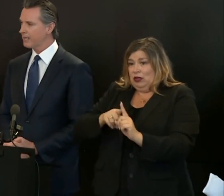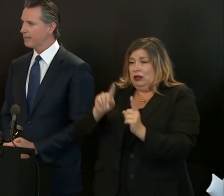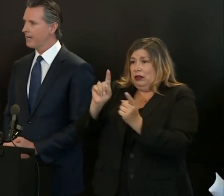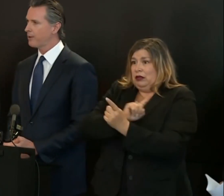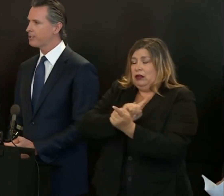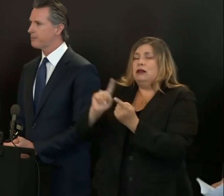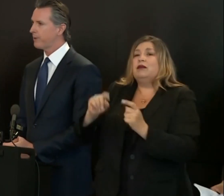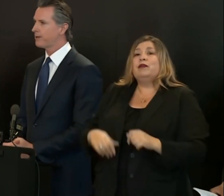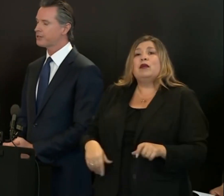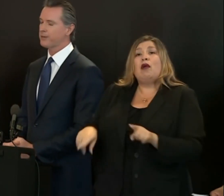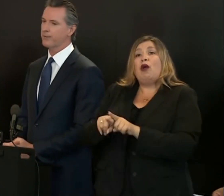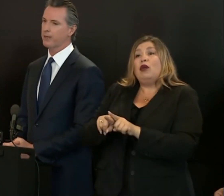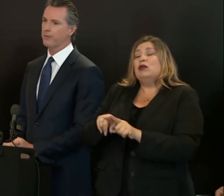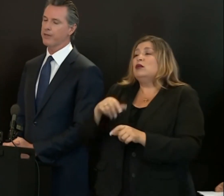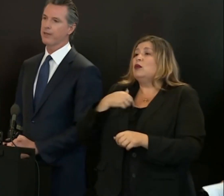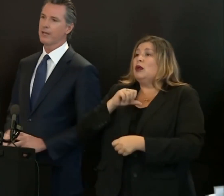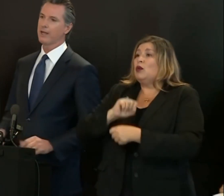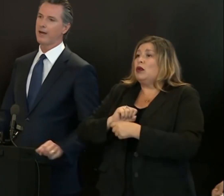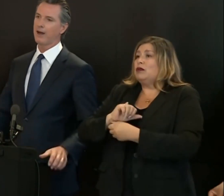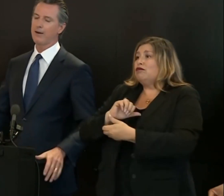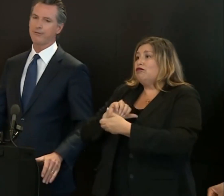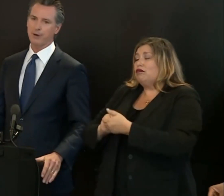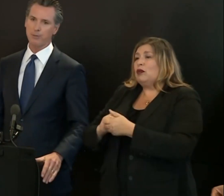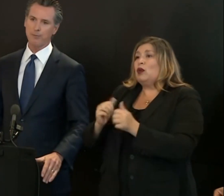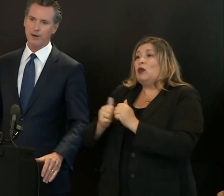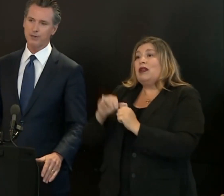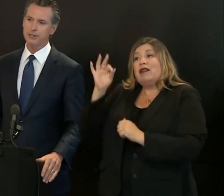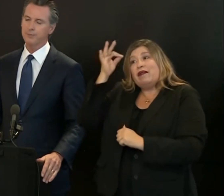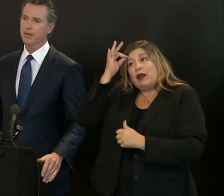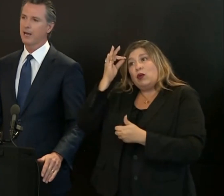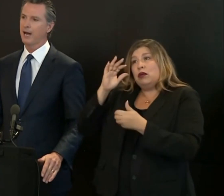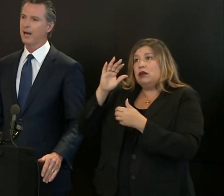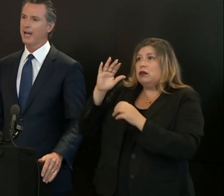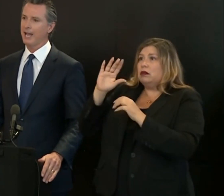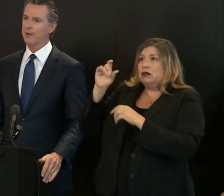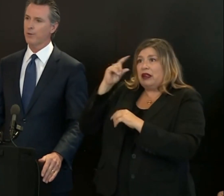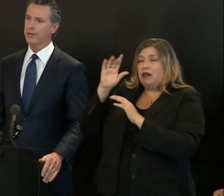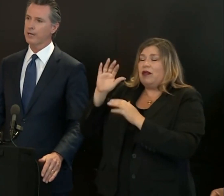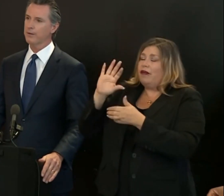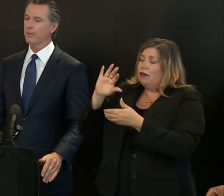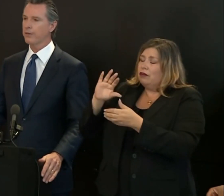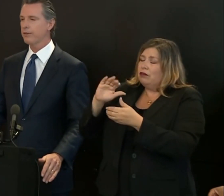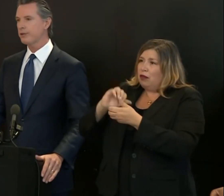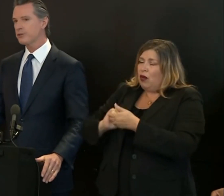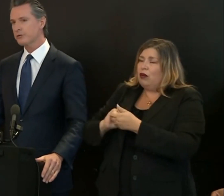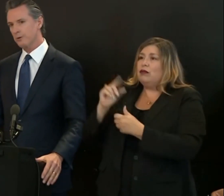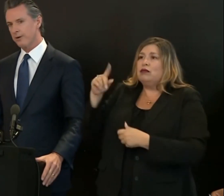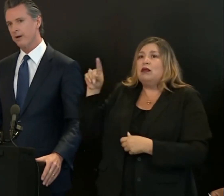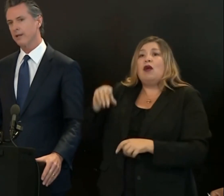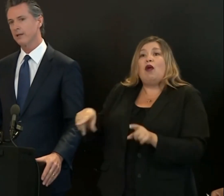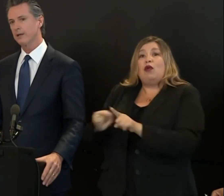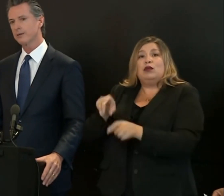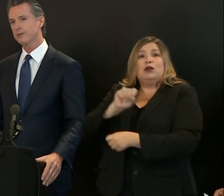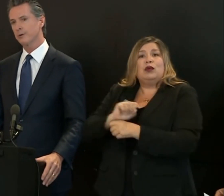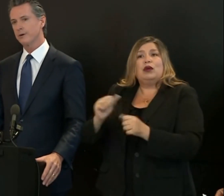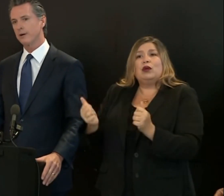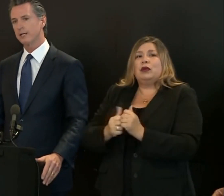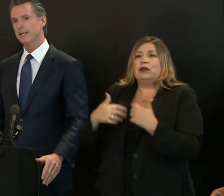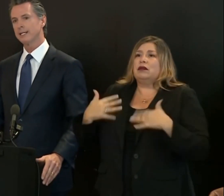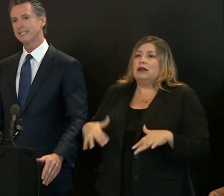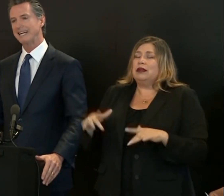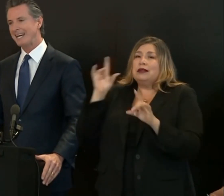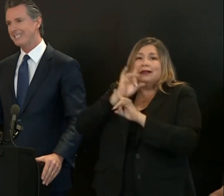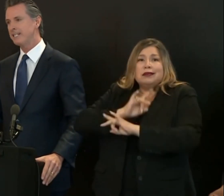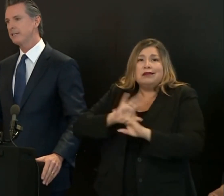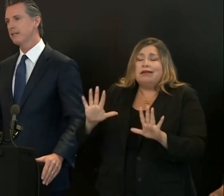working again in collaboration and partnership with our federal partners, and working with the